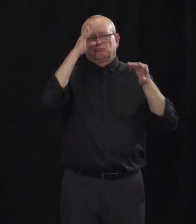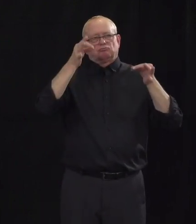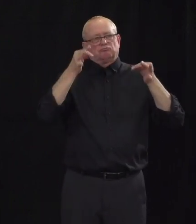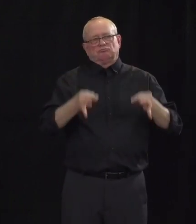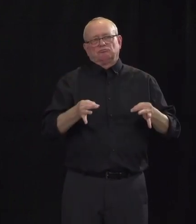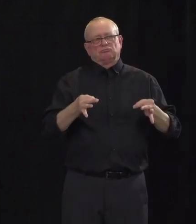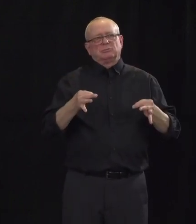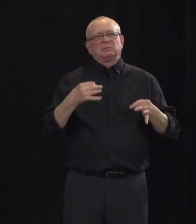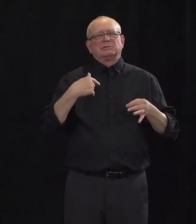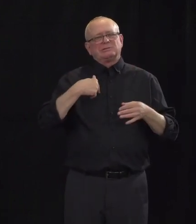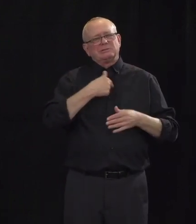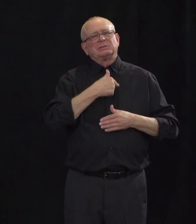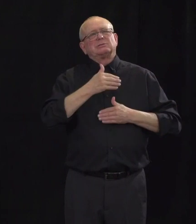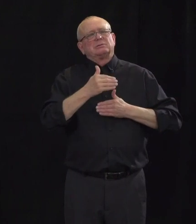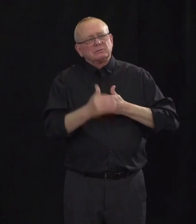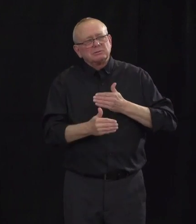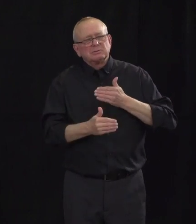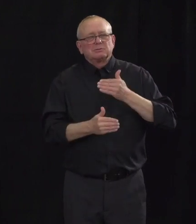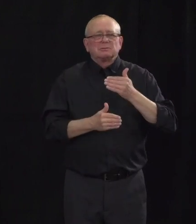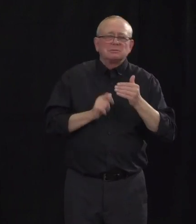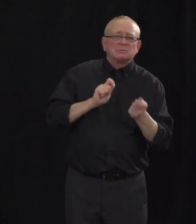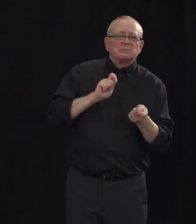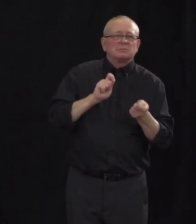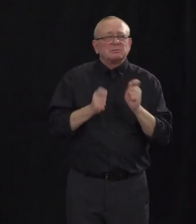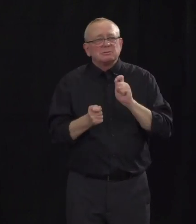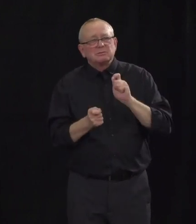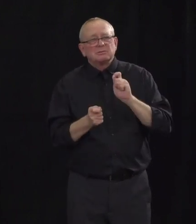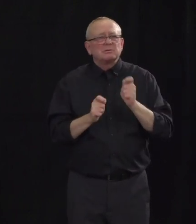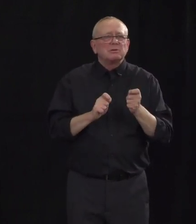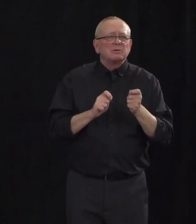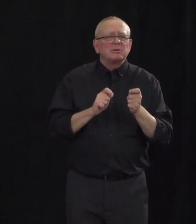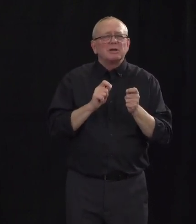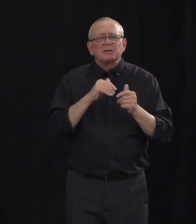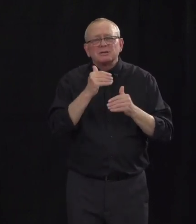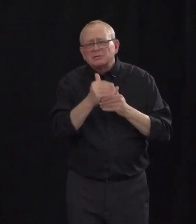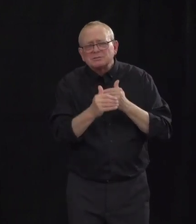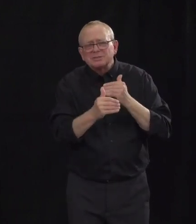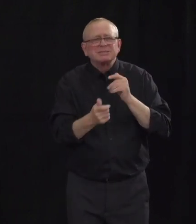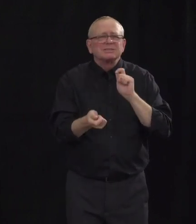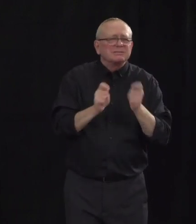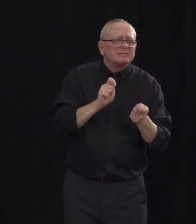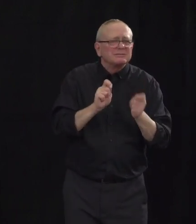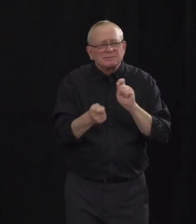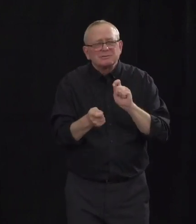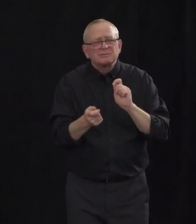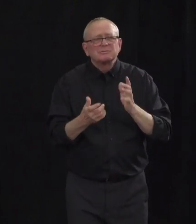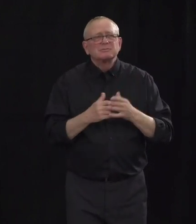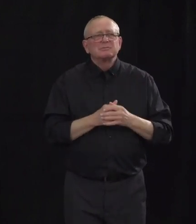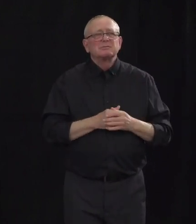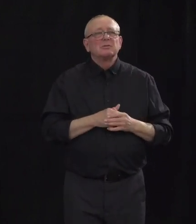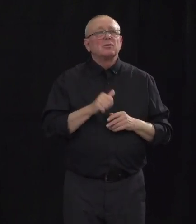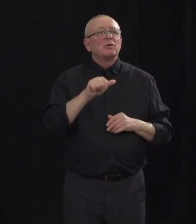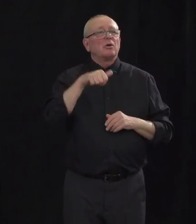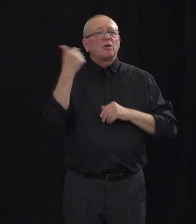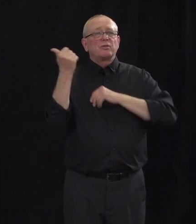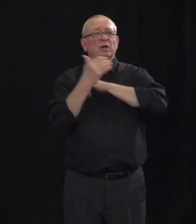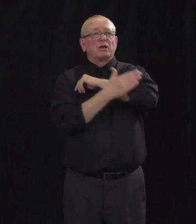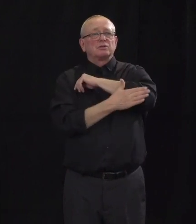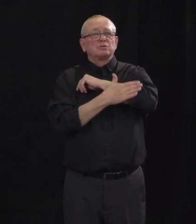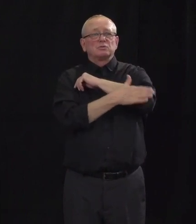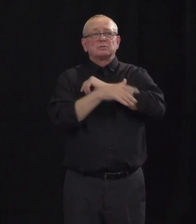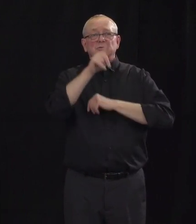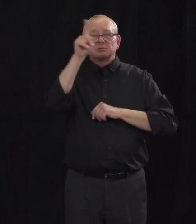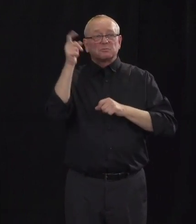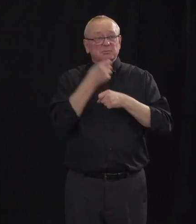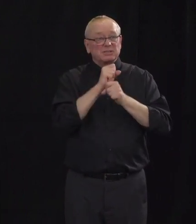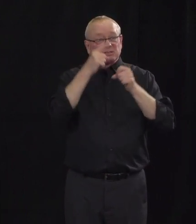approach. With respect to other countries that might be making other decisions, I think that the important thing